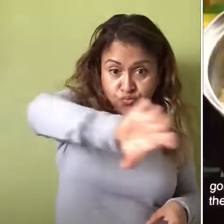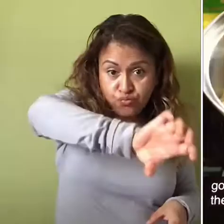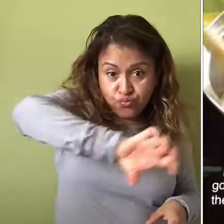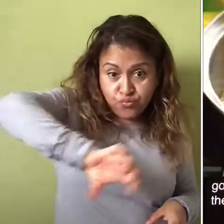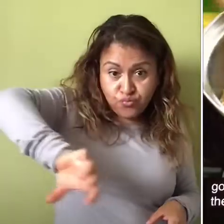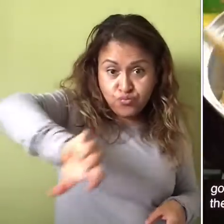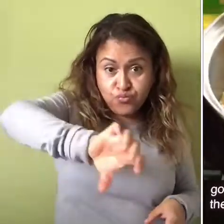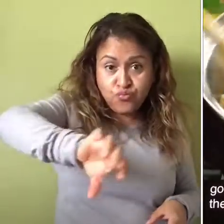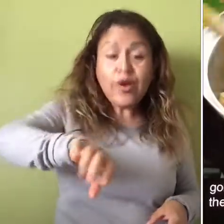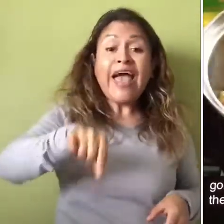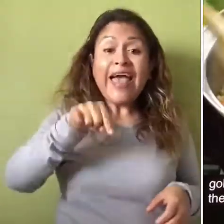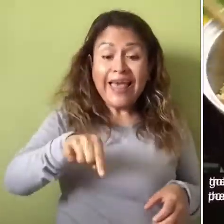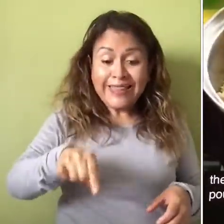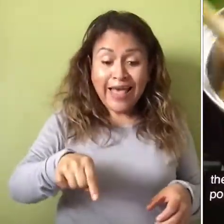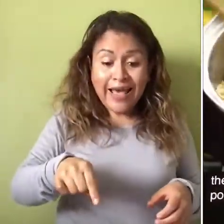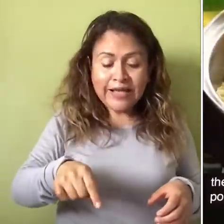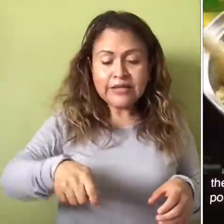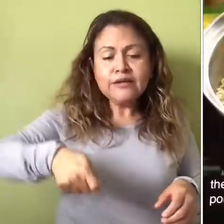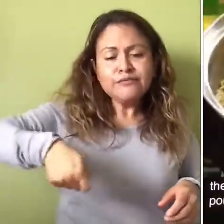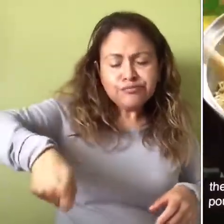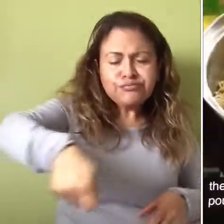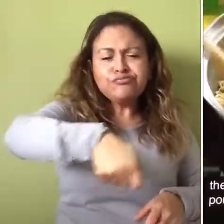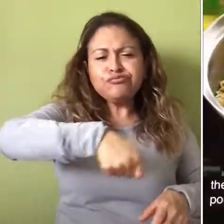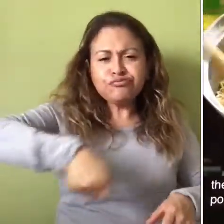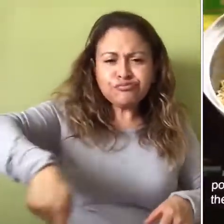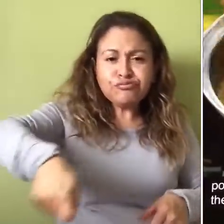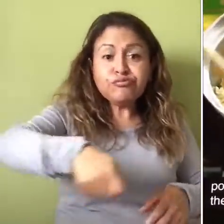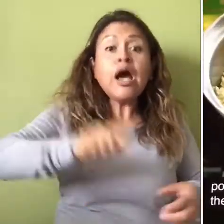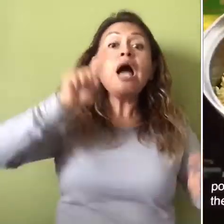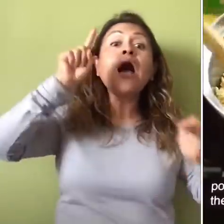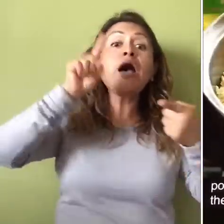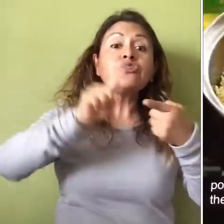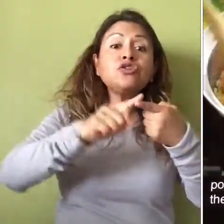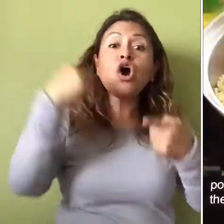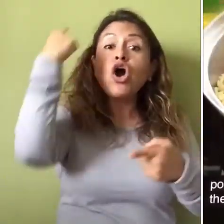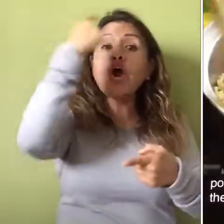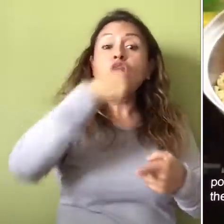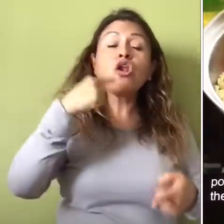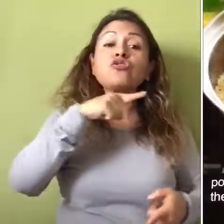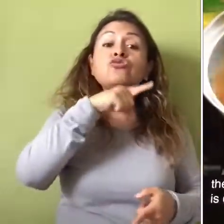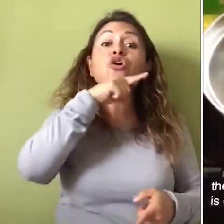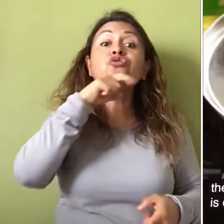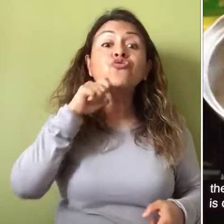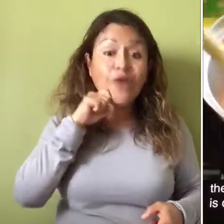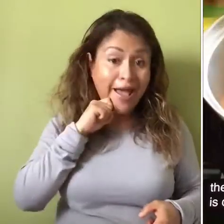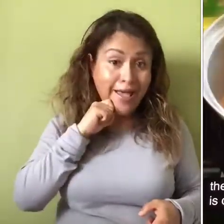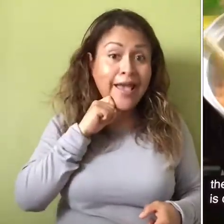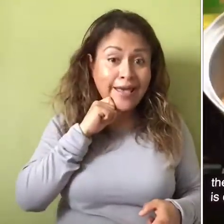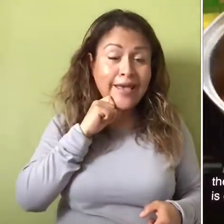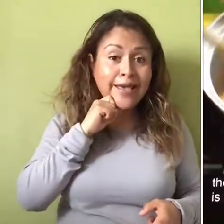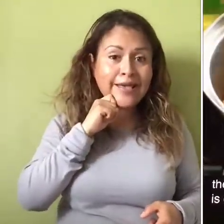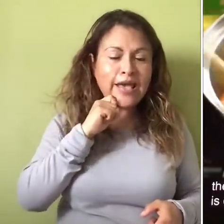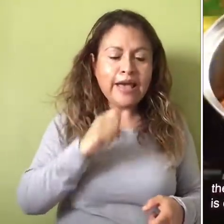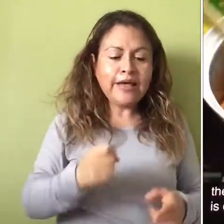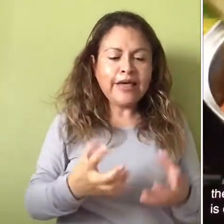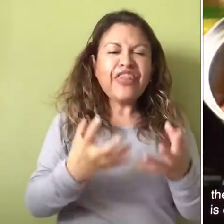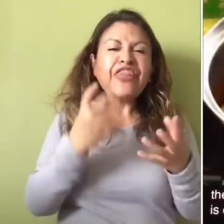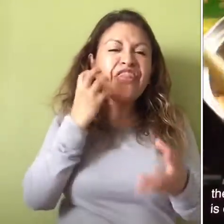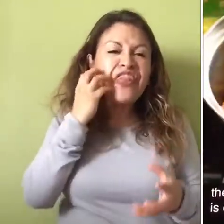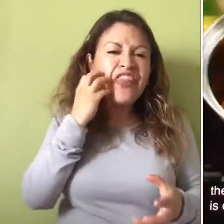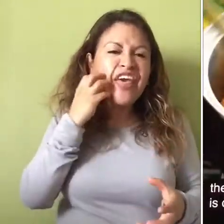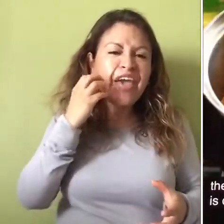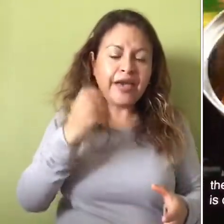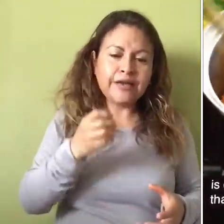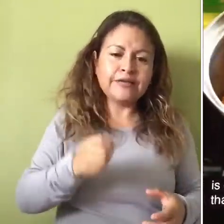cook this sauce down. You want to get that raw onion and garlic flavor out of the sauce, and you want to extra concentrate that